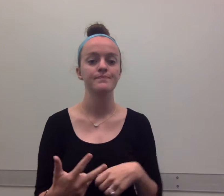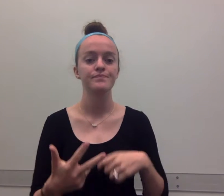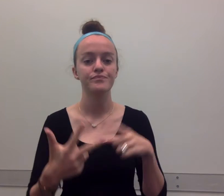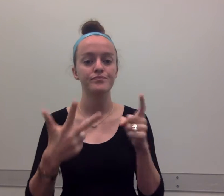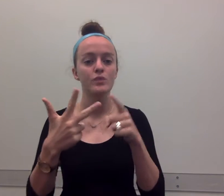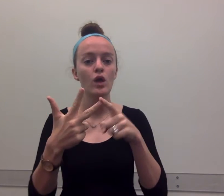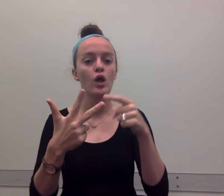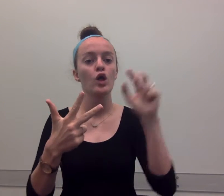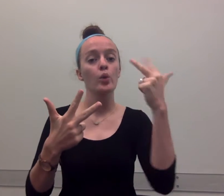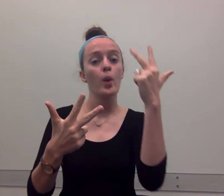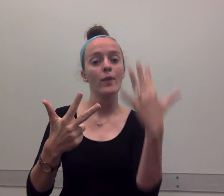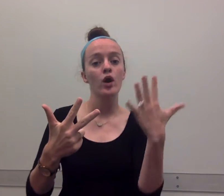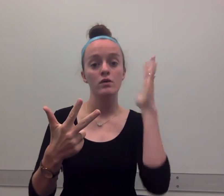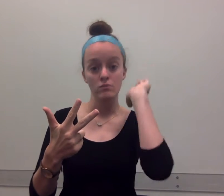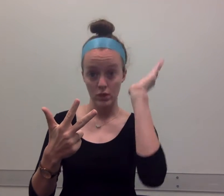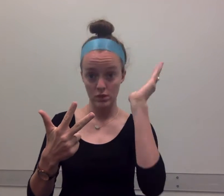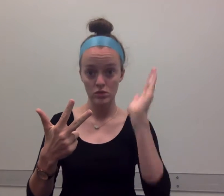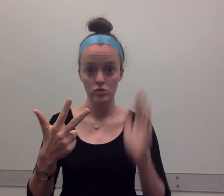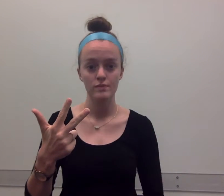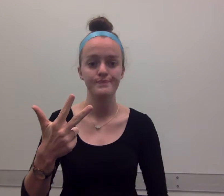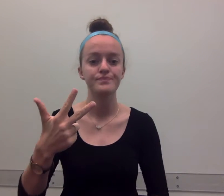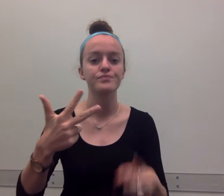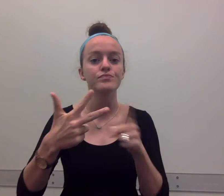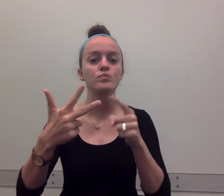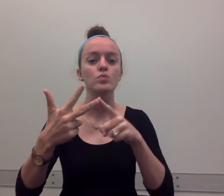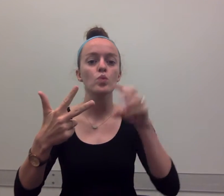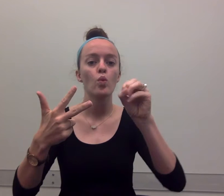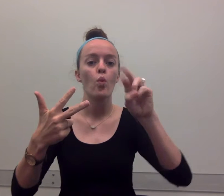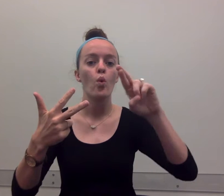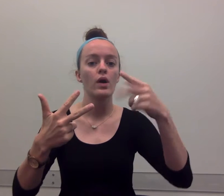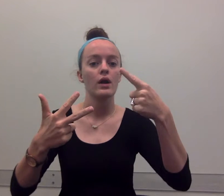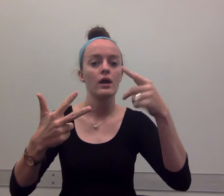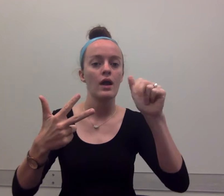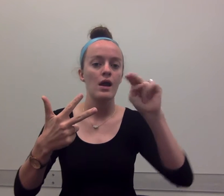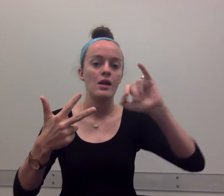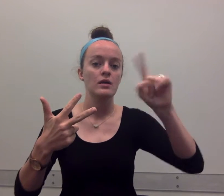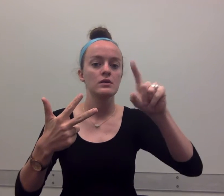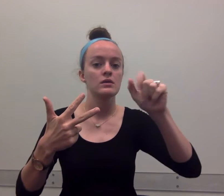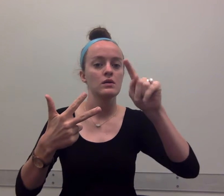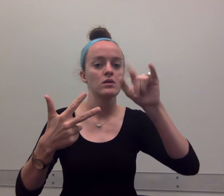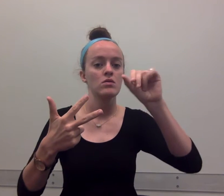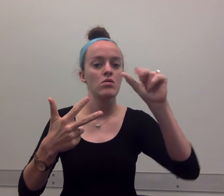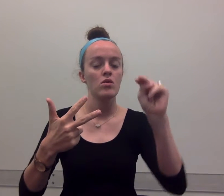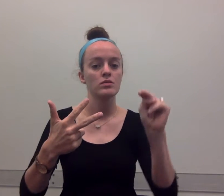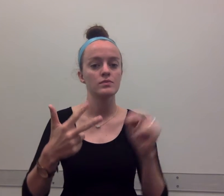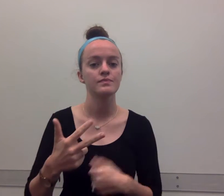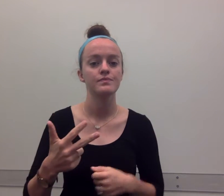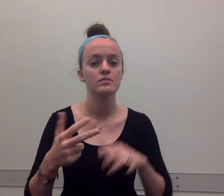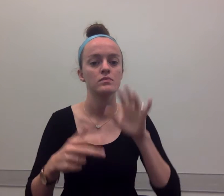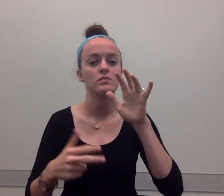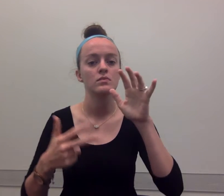speech is the organization. Organization is divided into 3